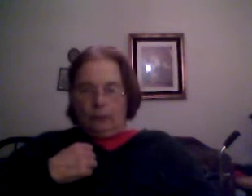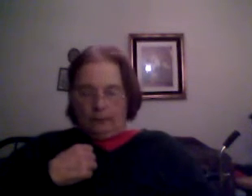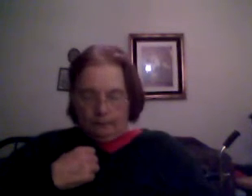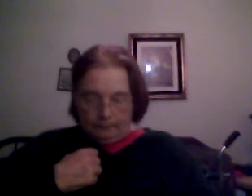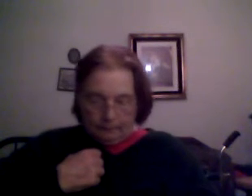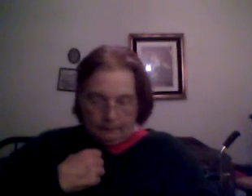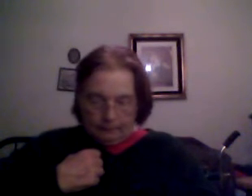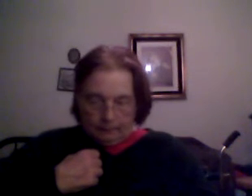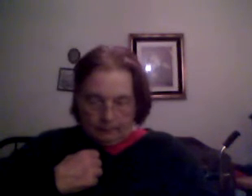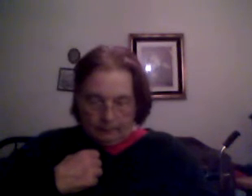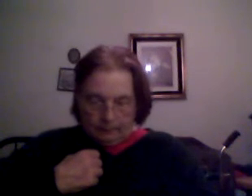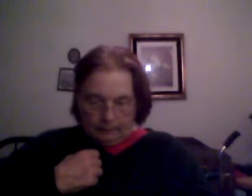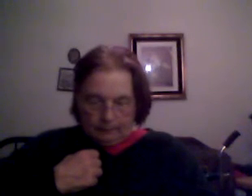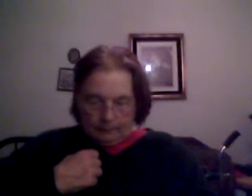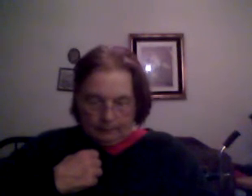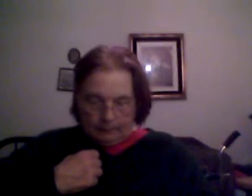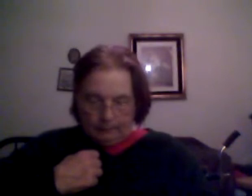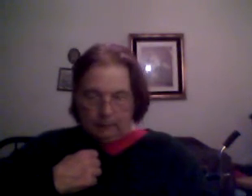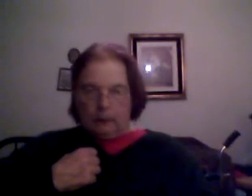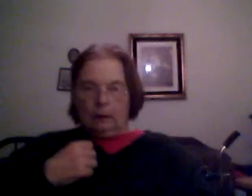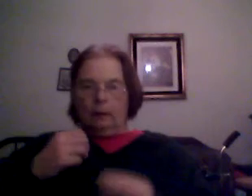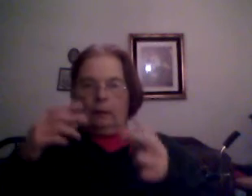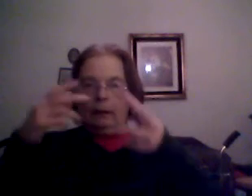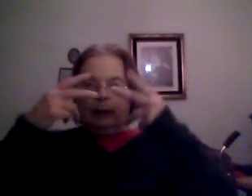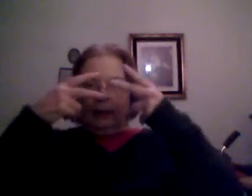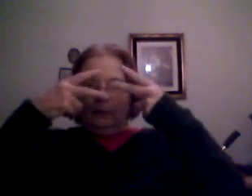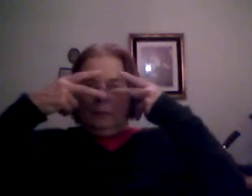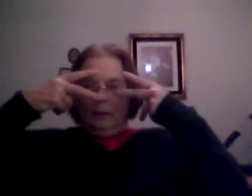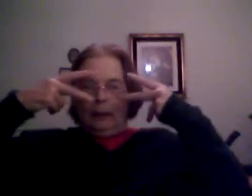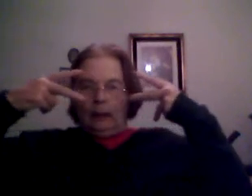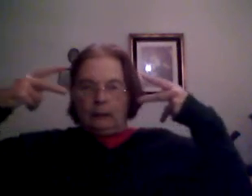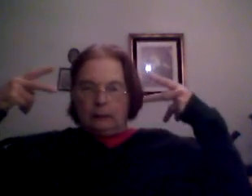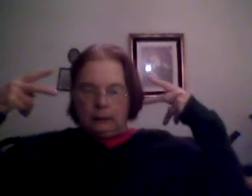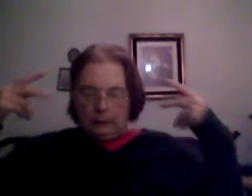uniform, or a mask.